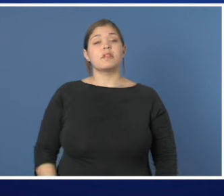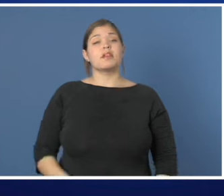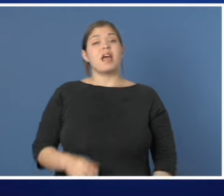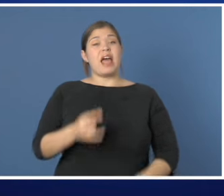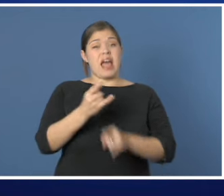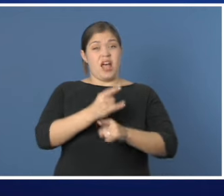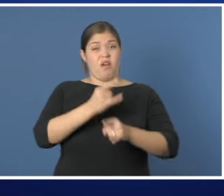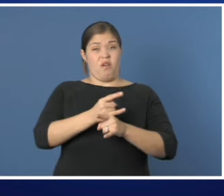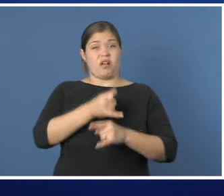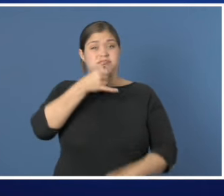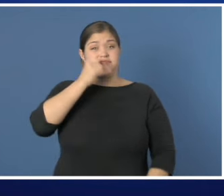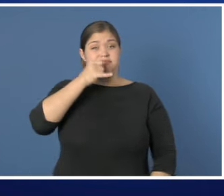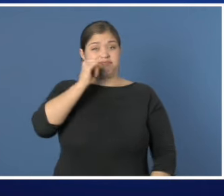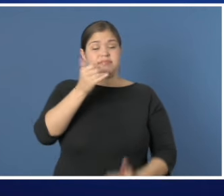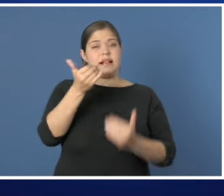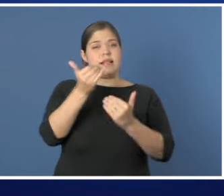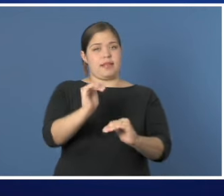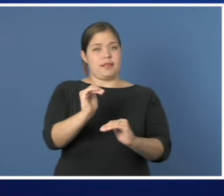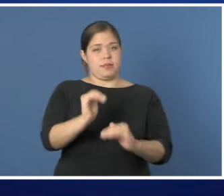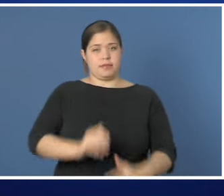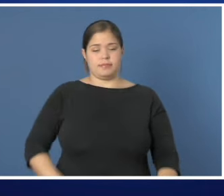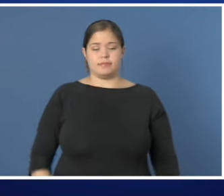Limit intake of alcoholic beverages.